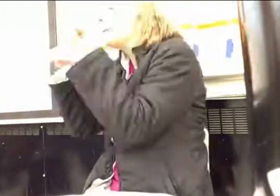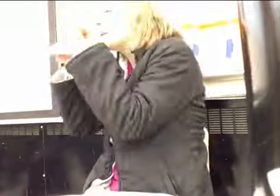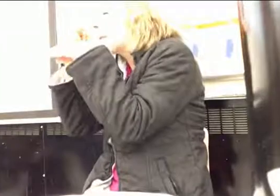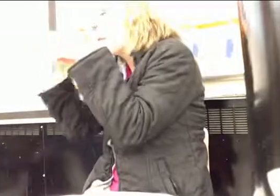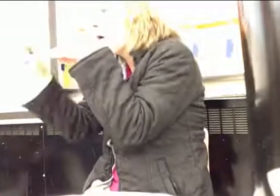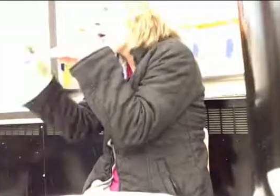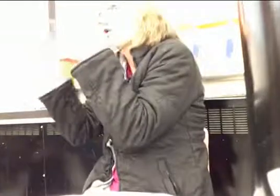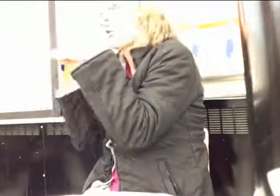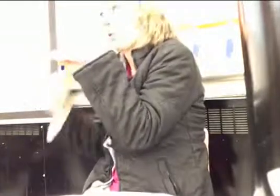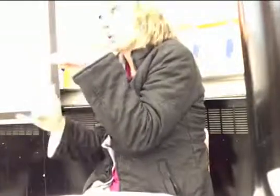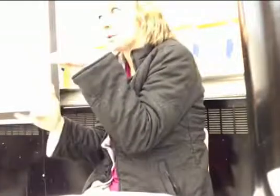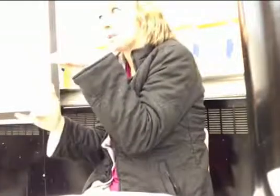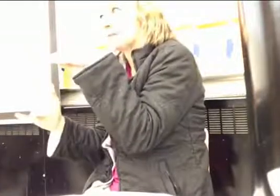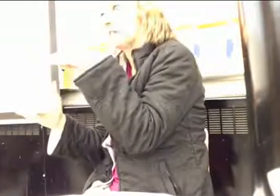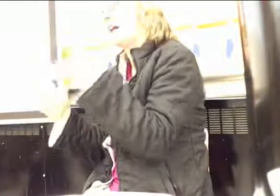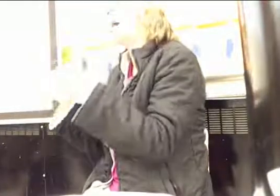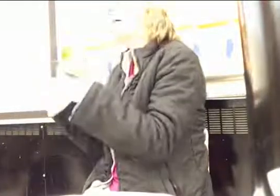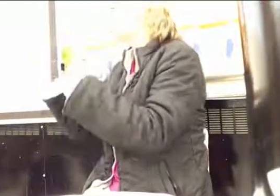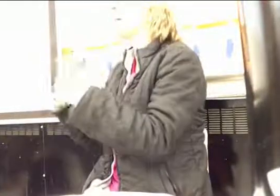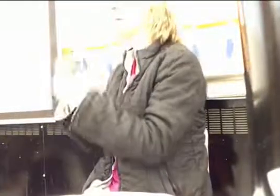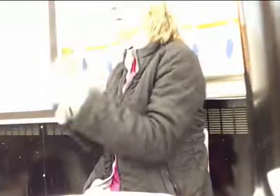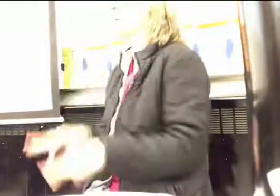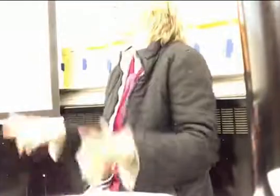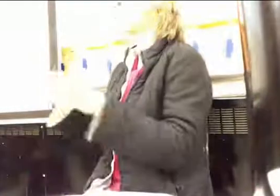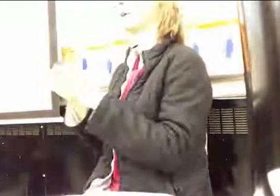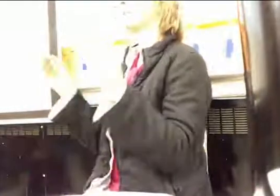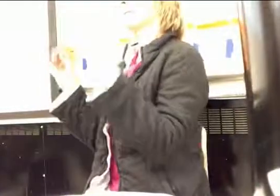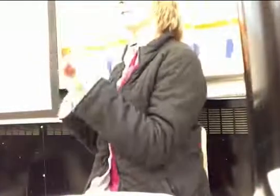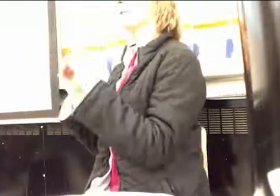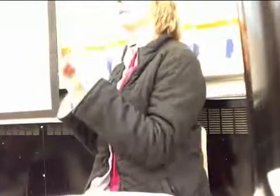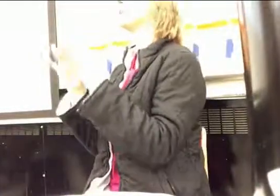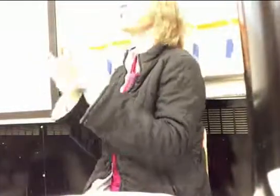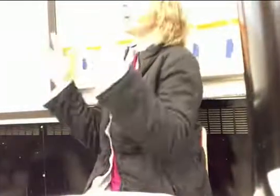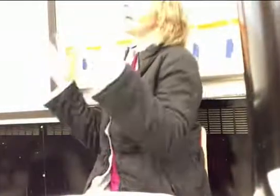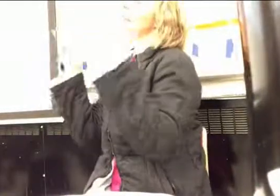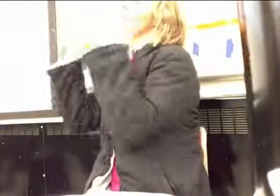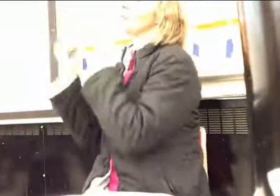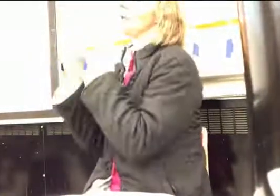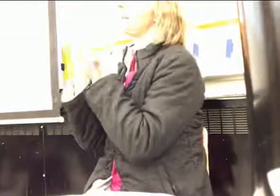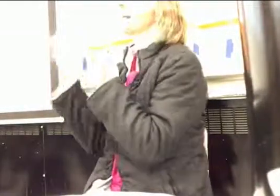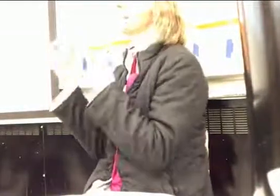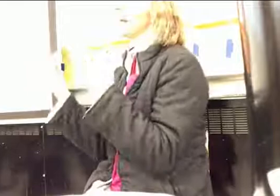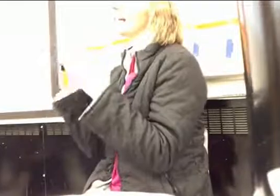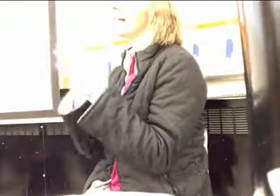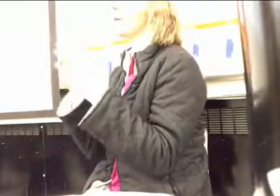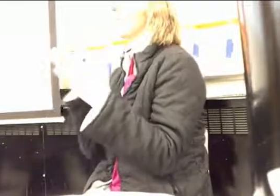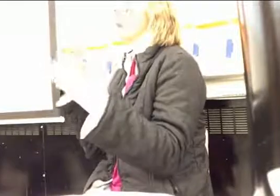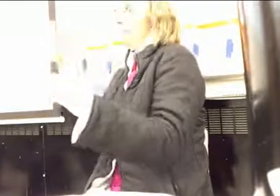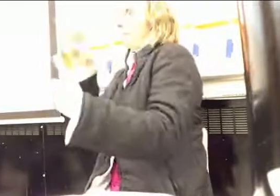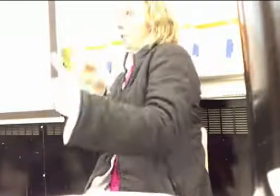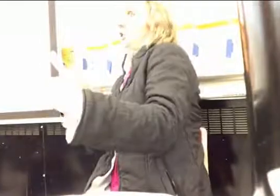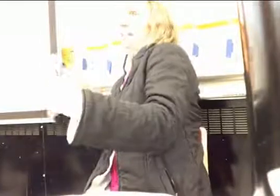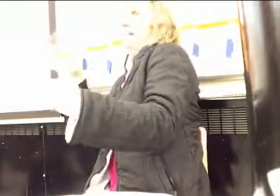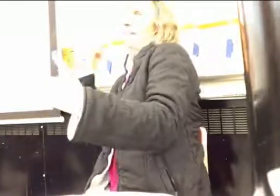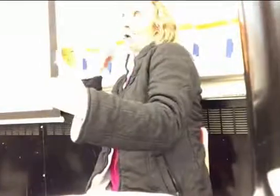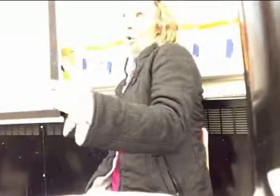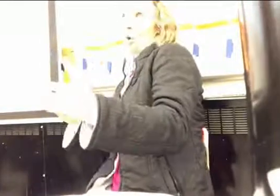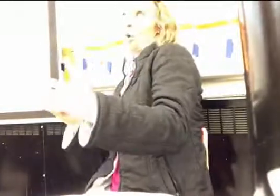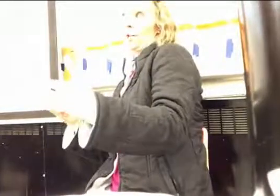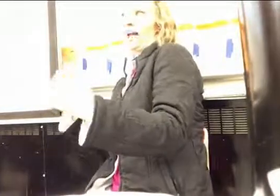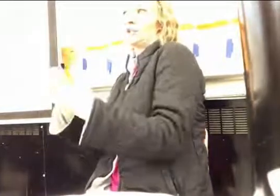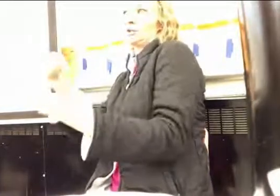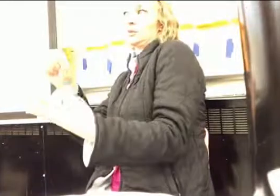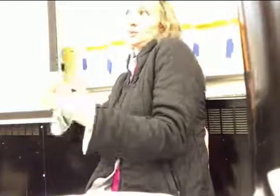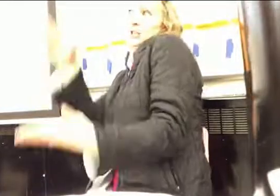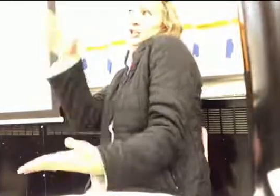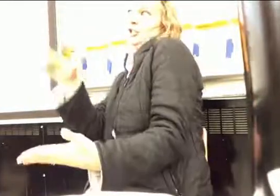gold onto it. Now this makes it worth more and makes it shiny and beautiful because, again, we perceive gold as a very rich thing. That's